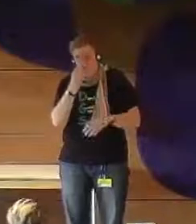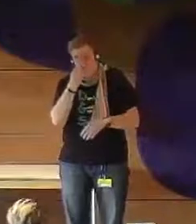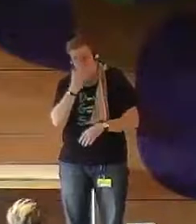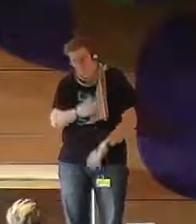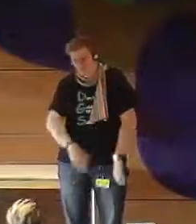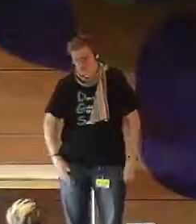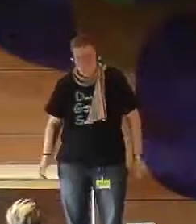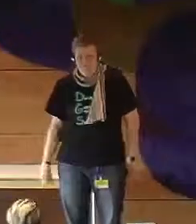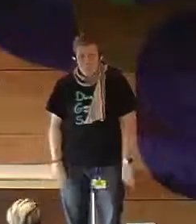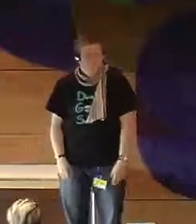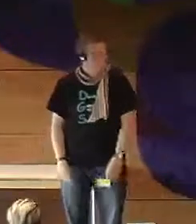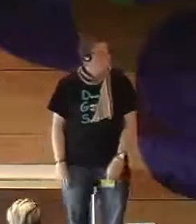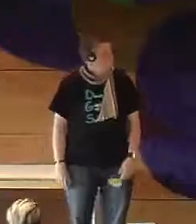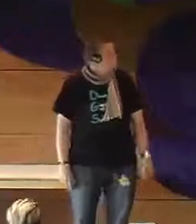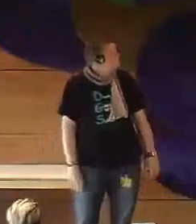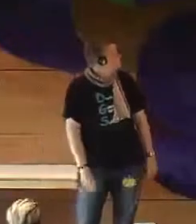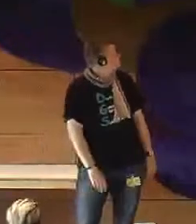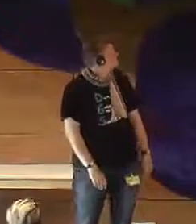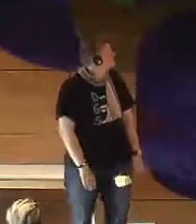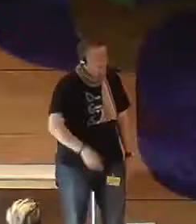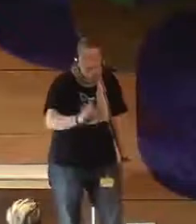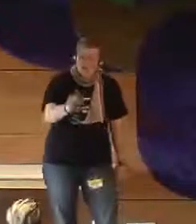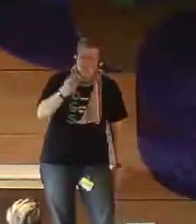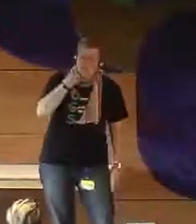So let's look at the options.